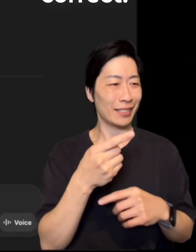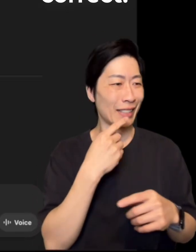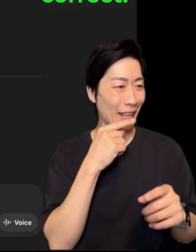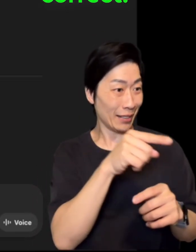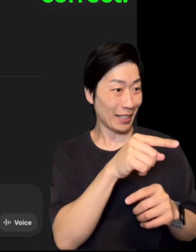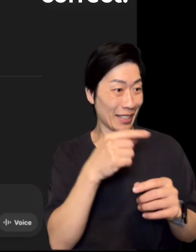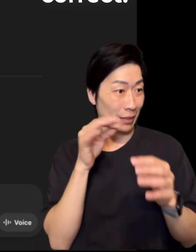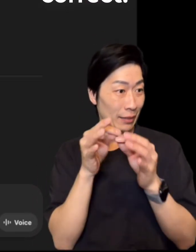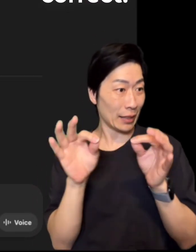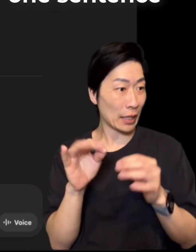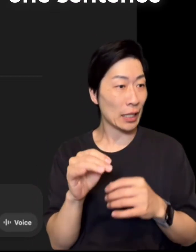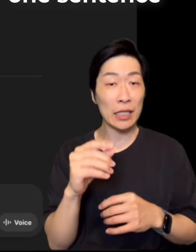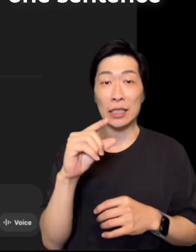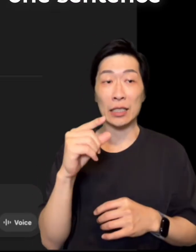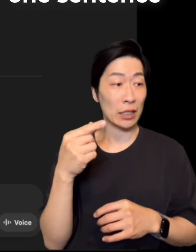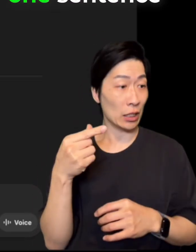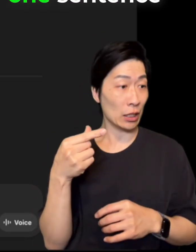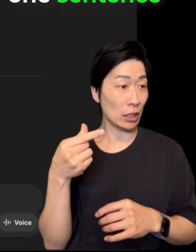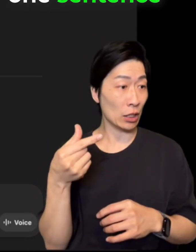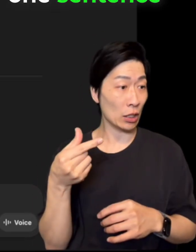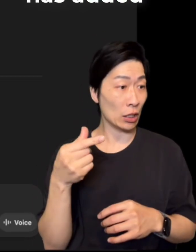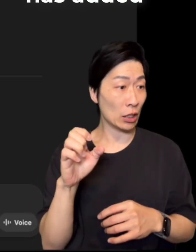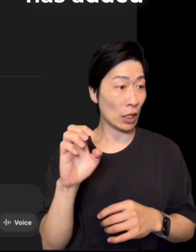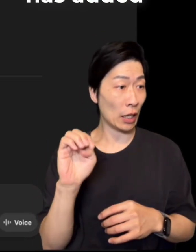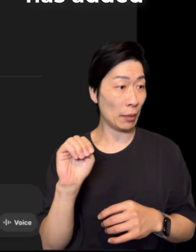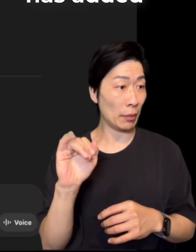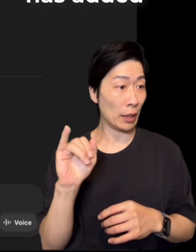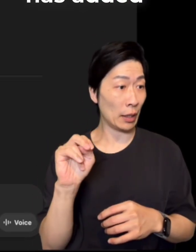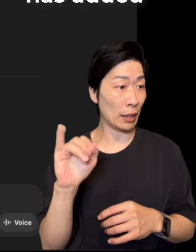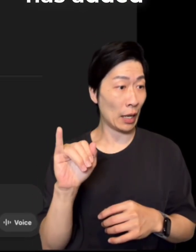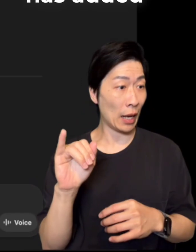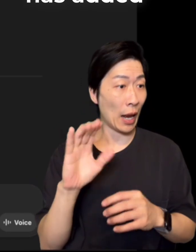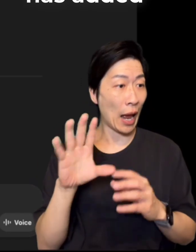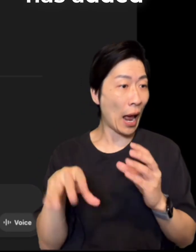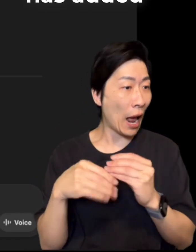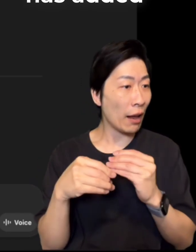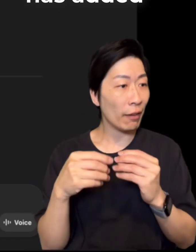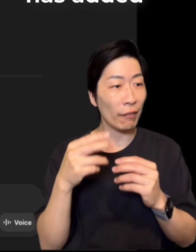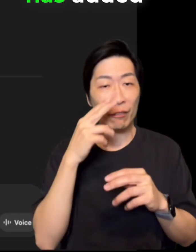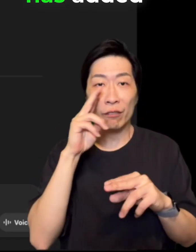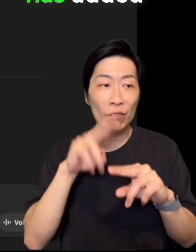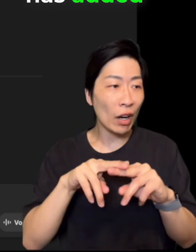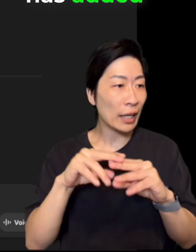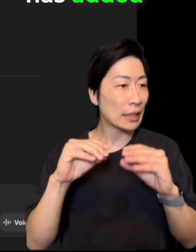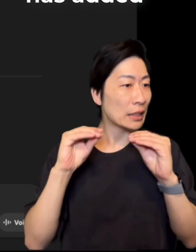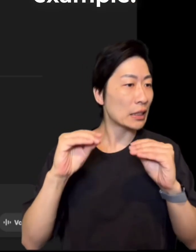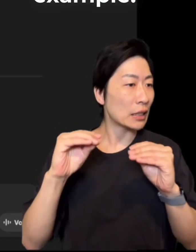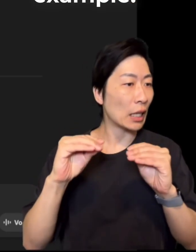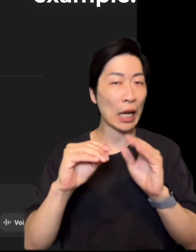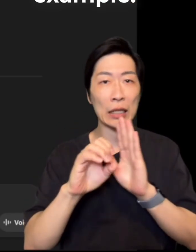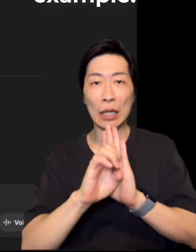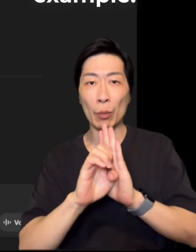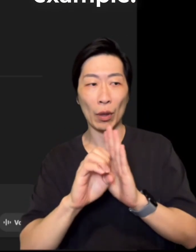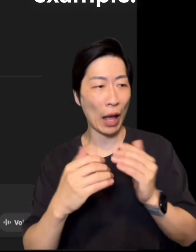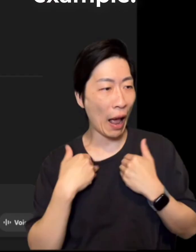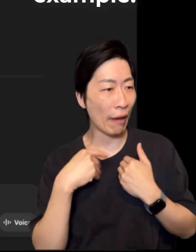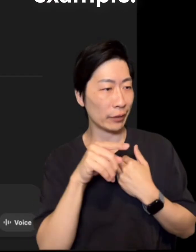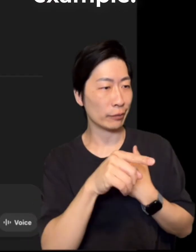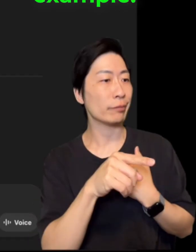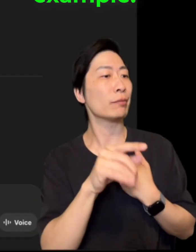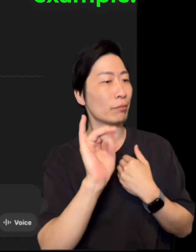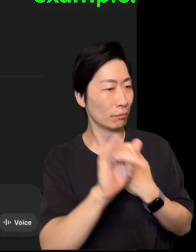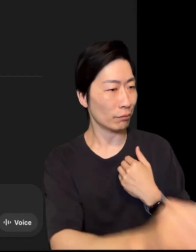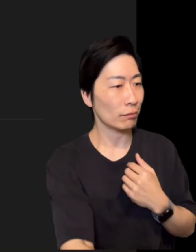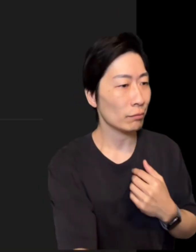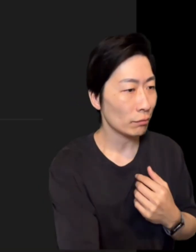All of it's correct. However, there is one sentence that says Gemini has added a fun